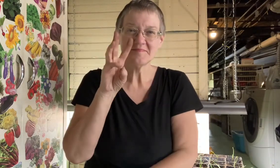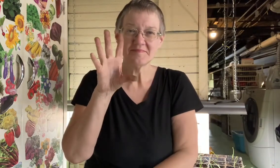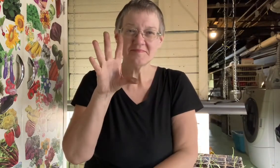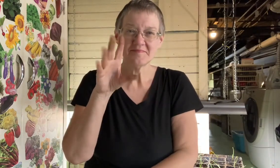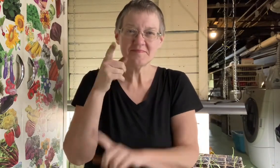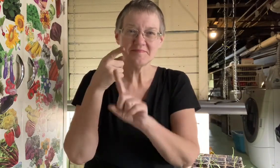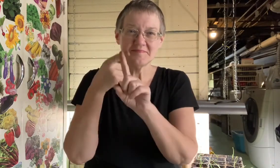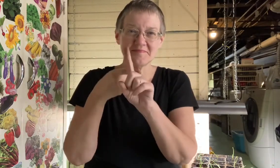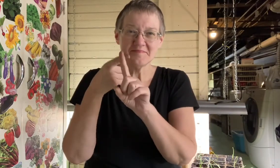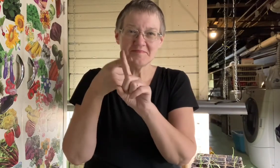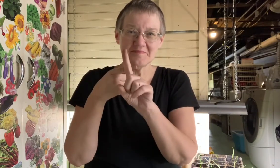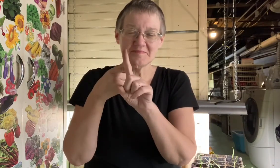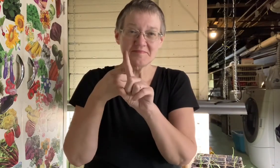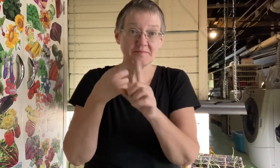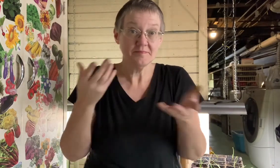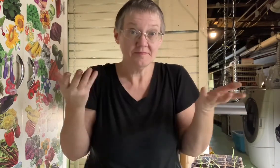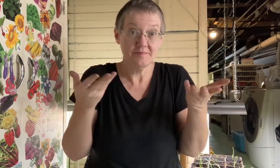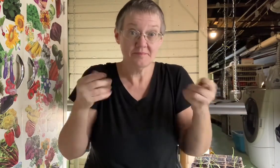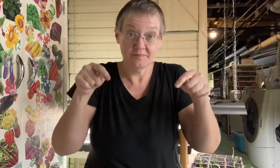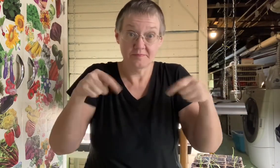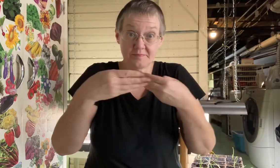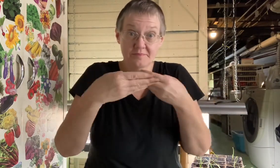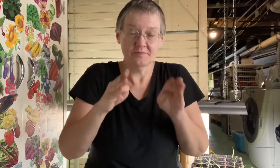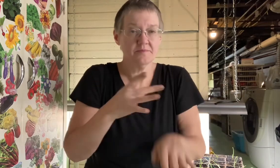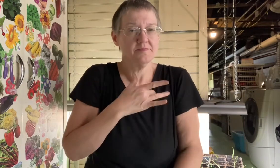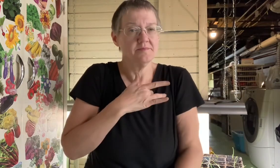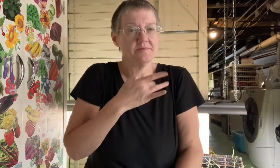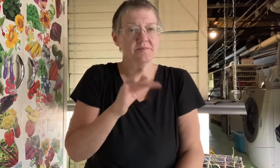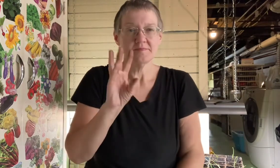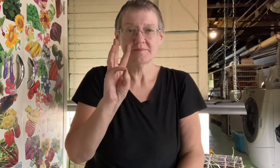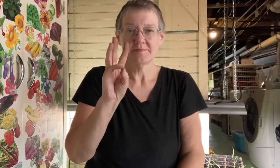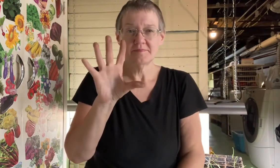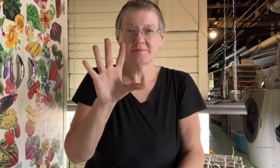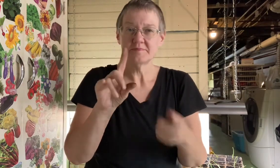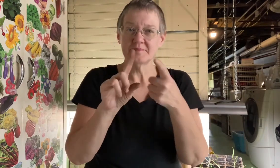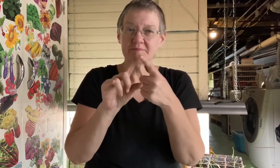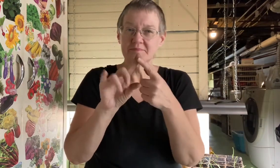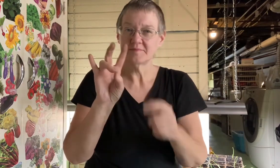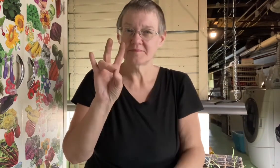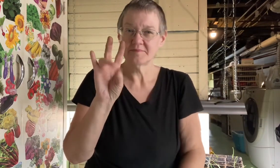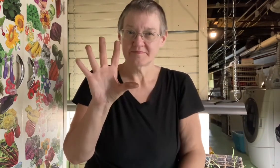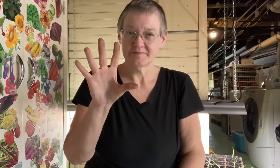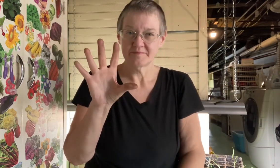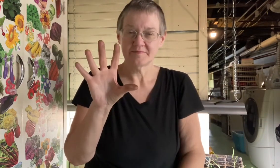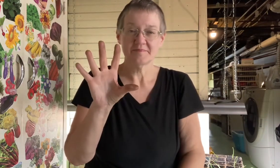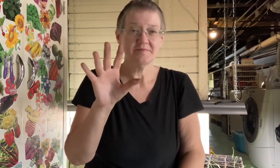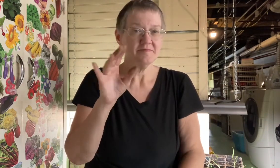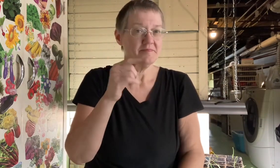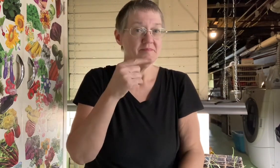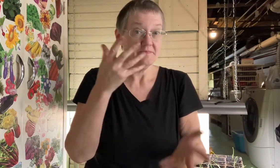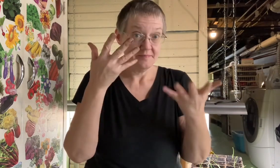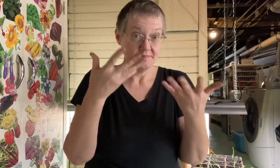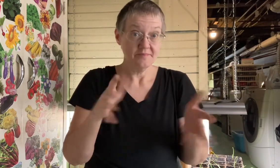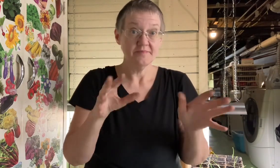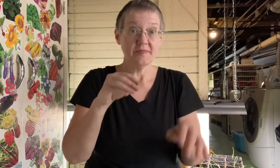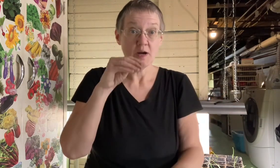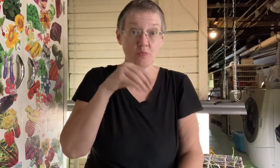growing leaves at 55 degrees to 65 degrees, but this room tends to run 65 to